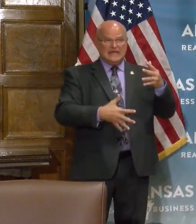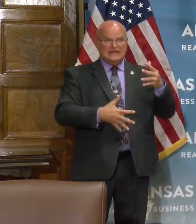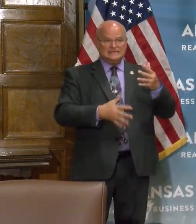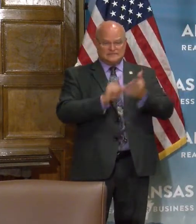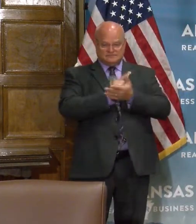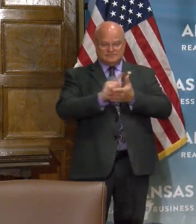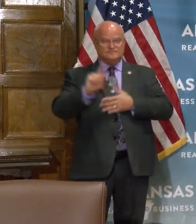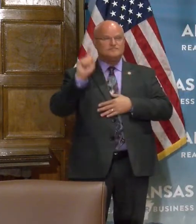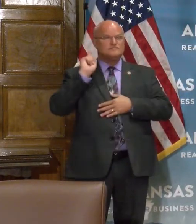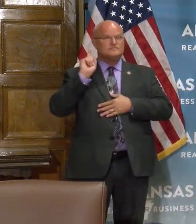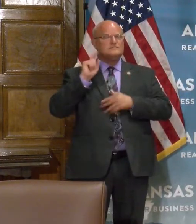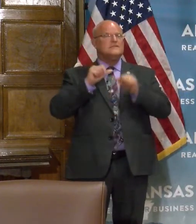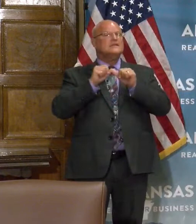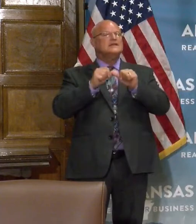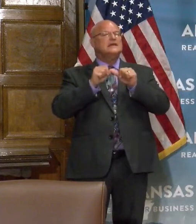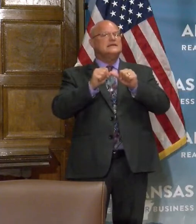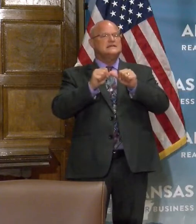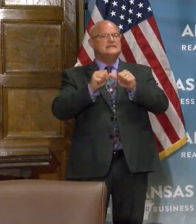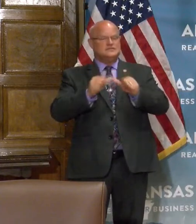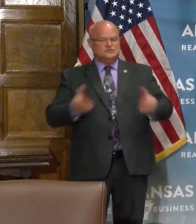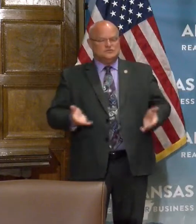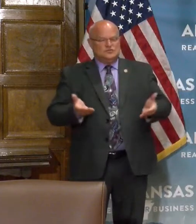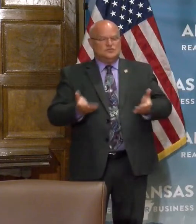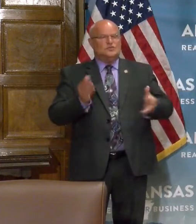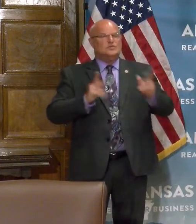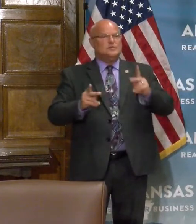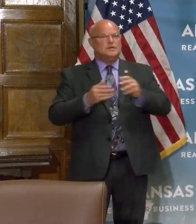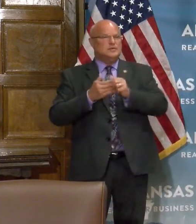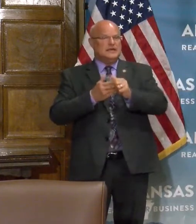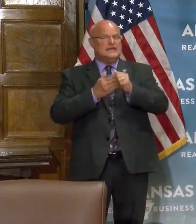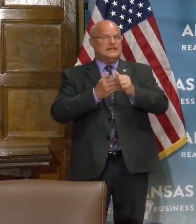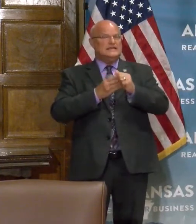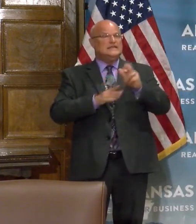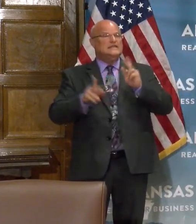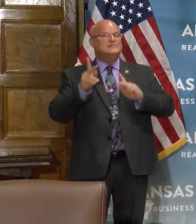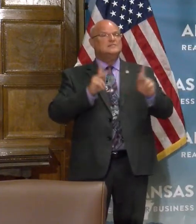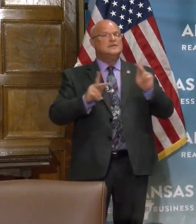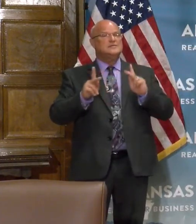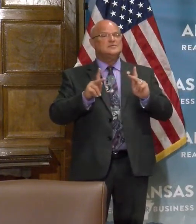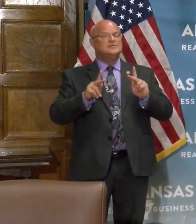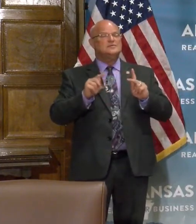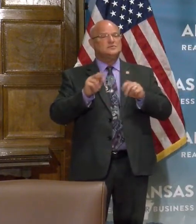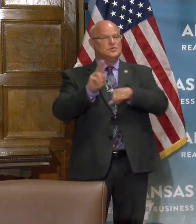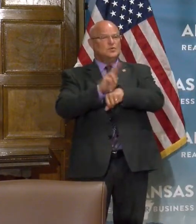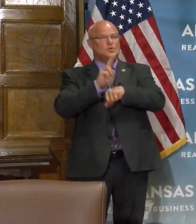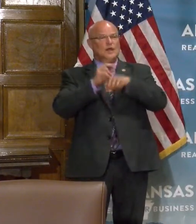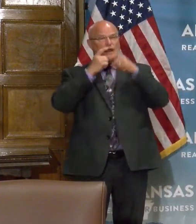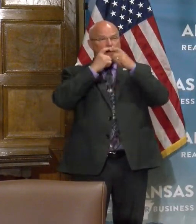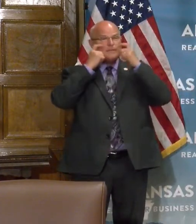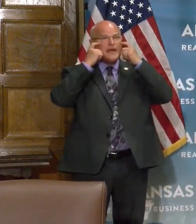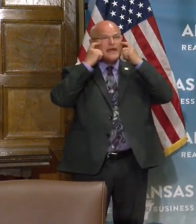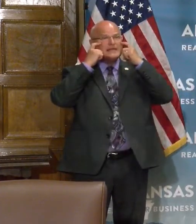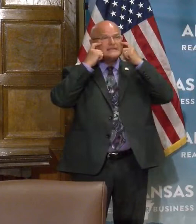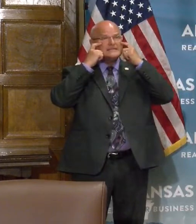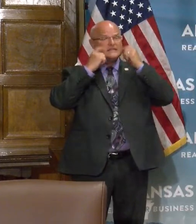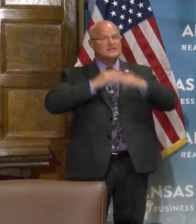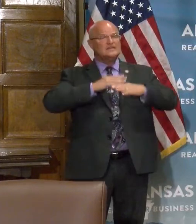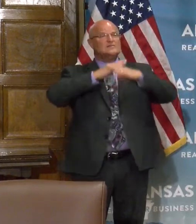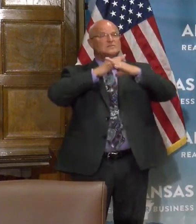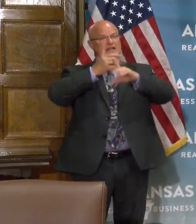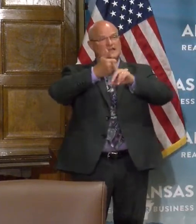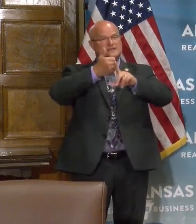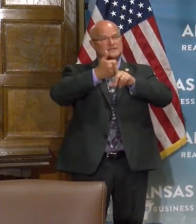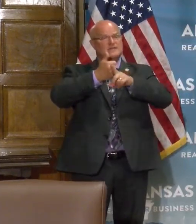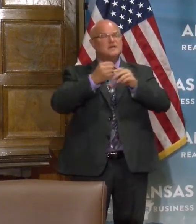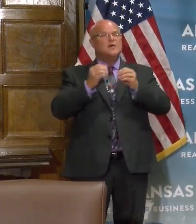last week to continue to encourage and lead people to wear masks to protect